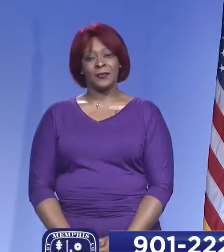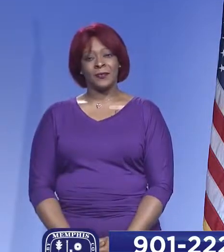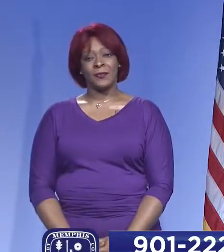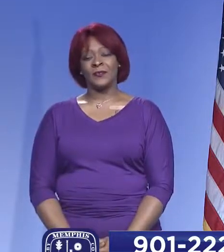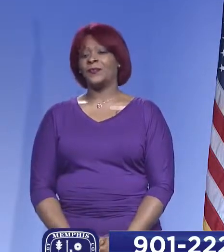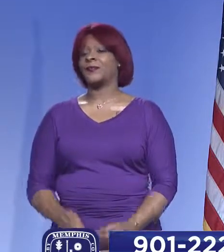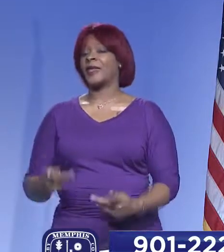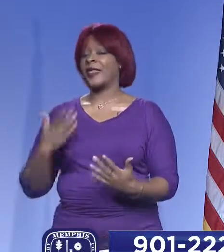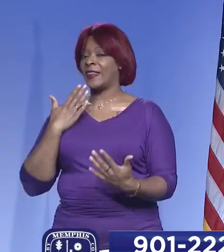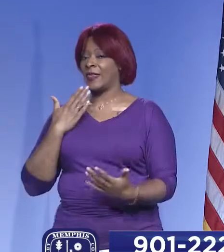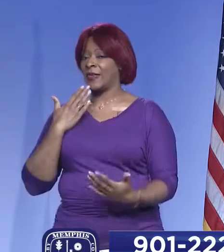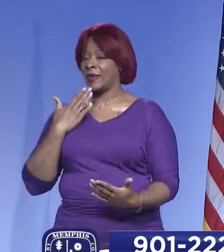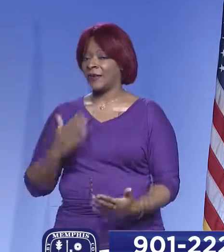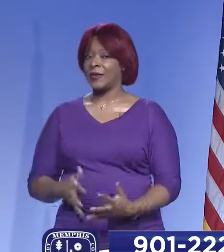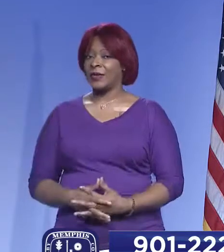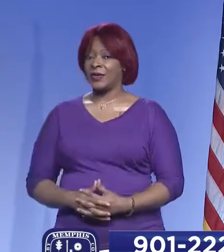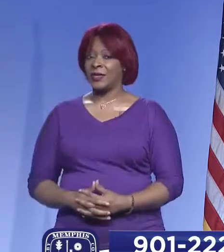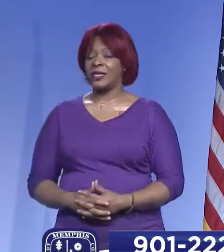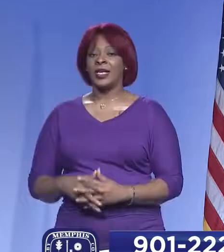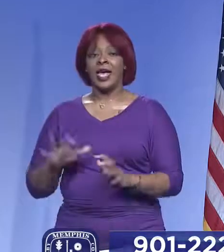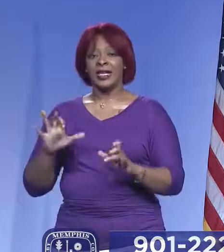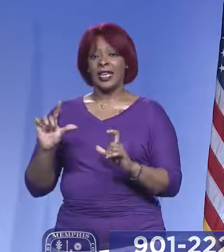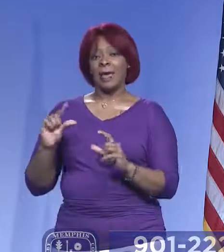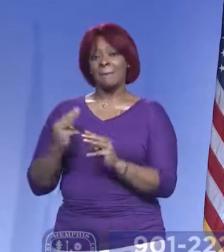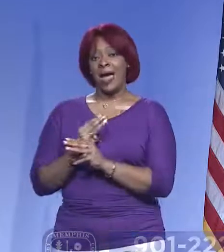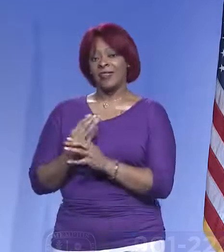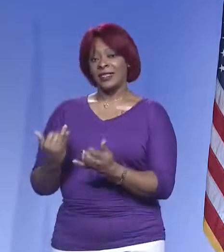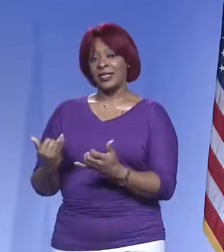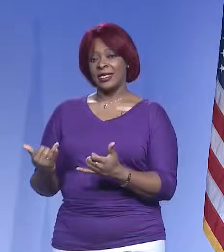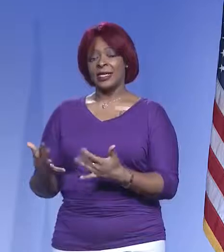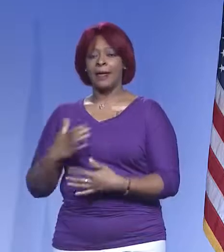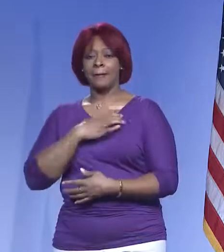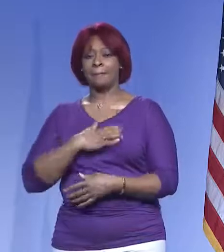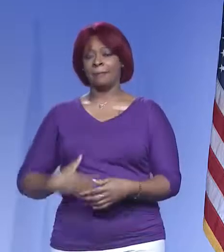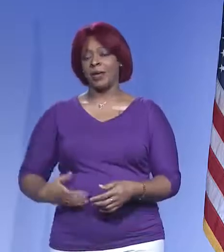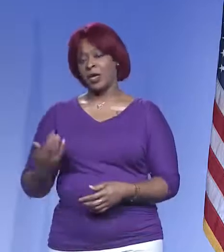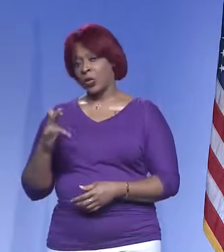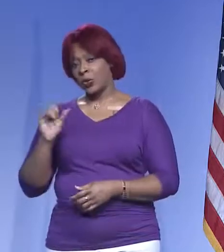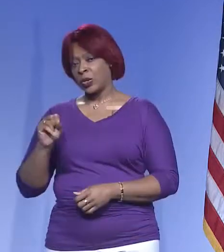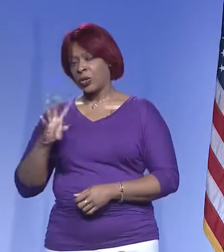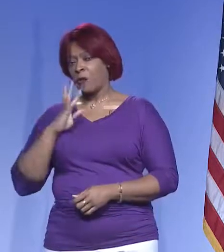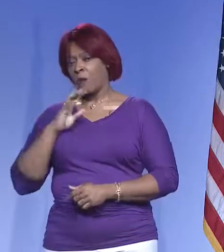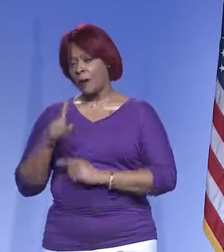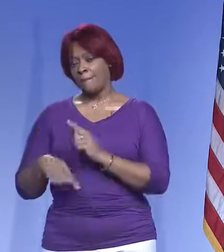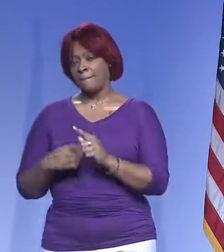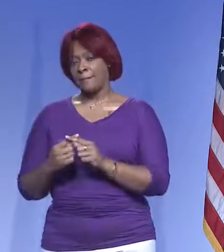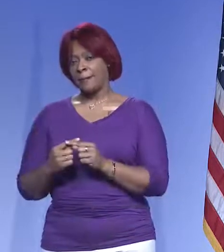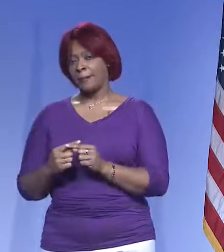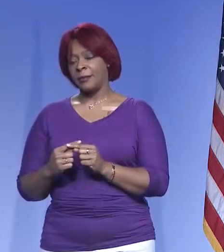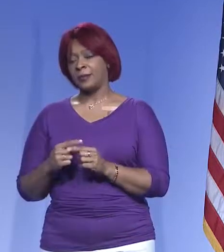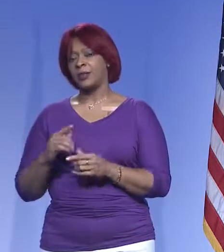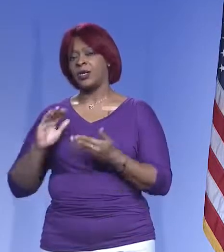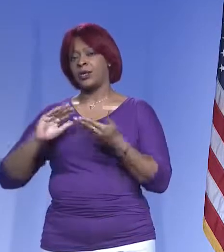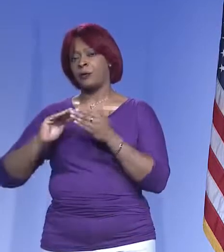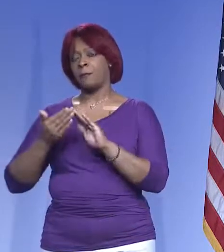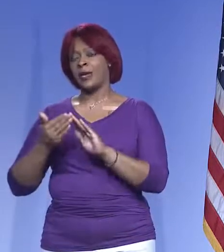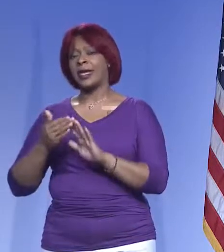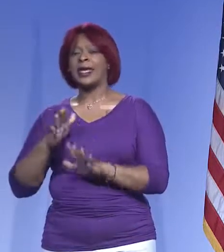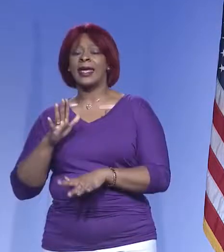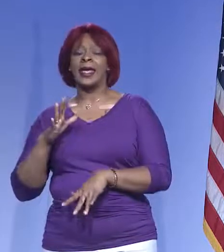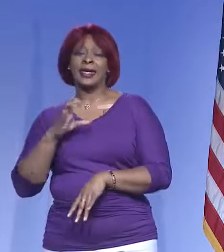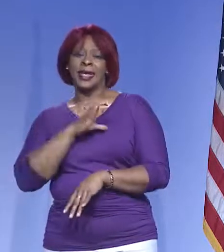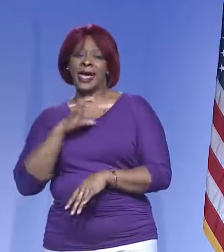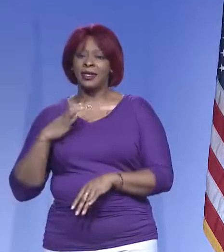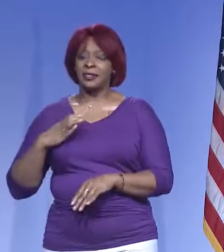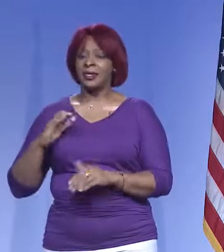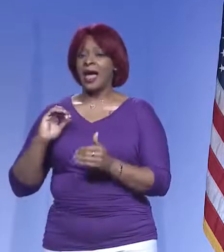Super, thank you. Did a little math today. And then Mayor Harris, I'm wondering if you can talk a little bit more about the community council. How were the